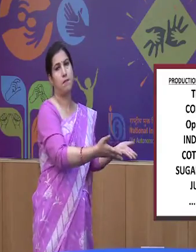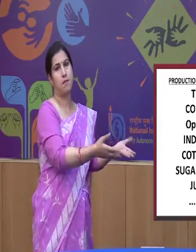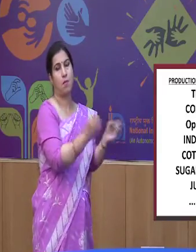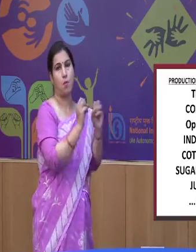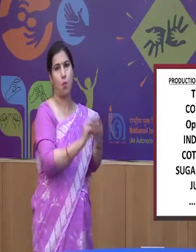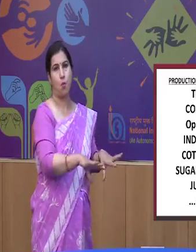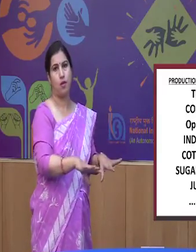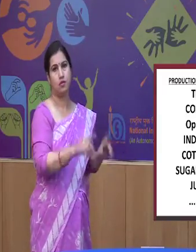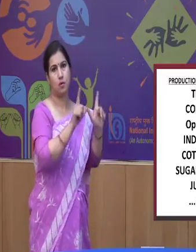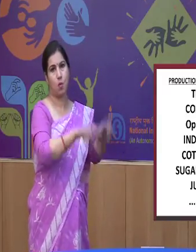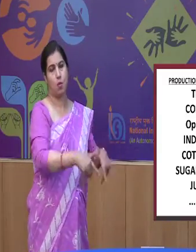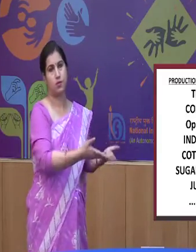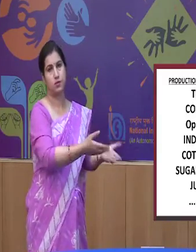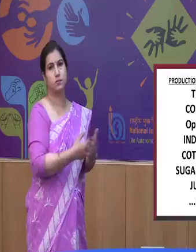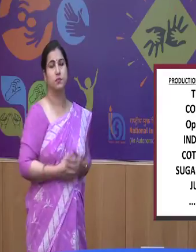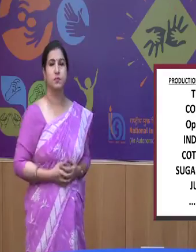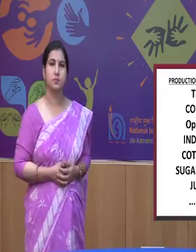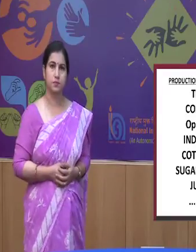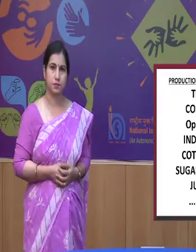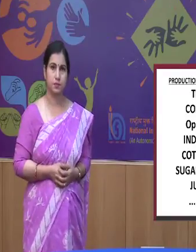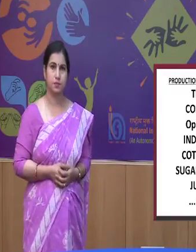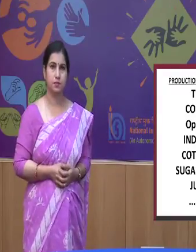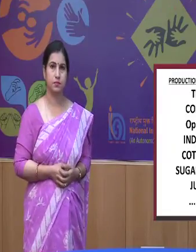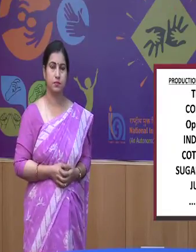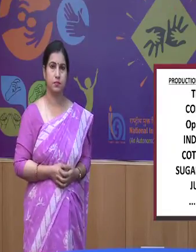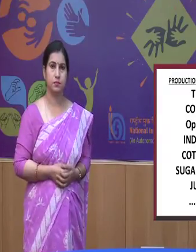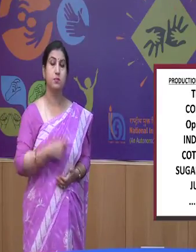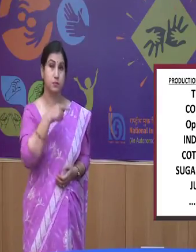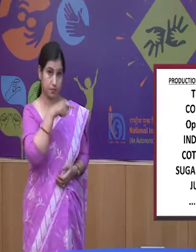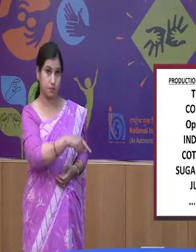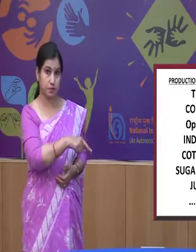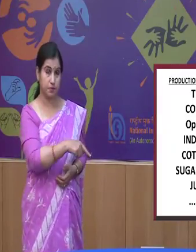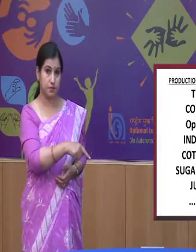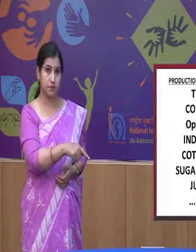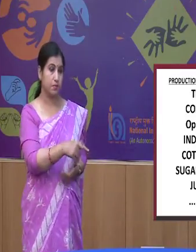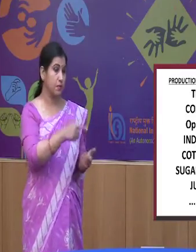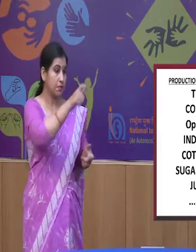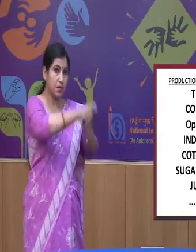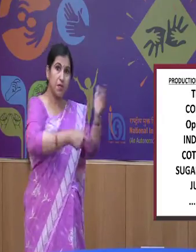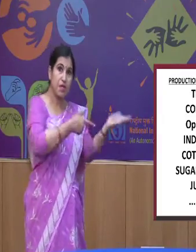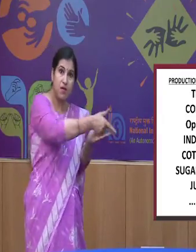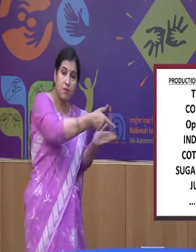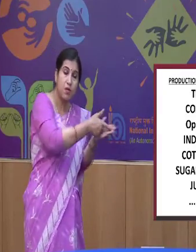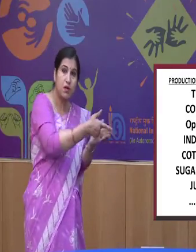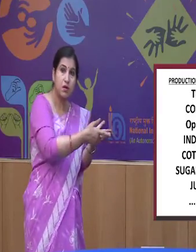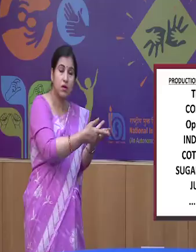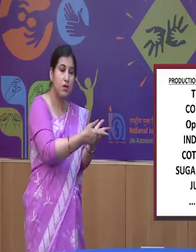therefore, The farmers did not want to grow it.